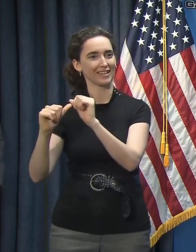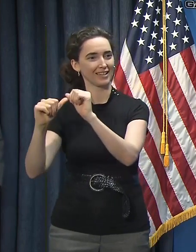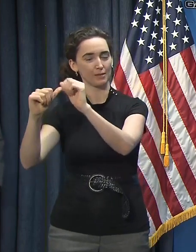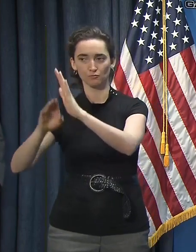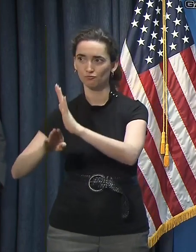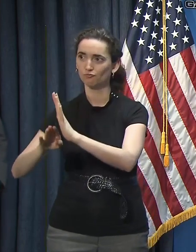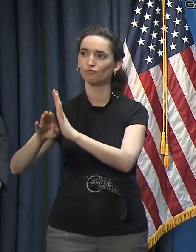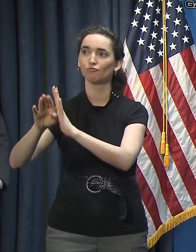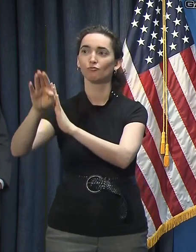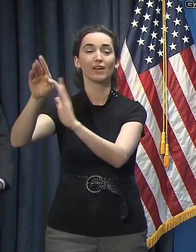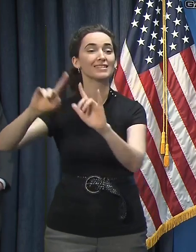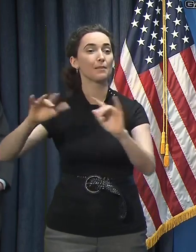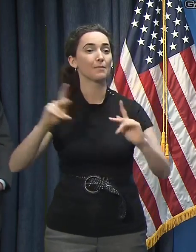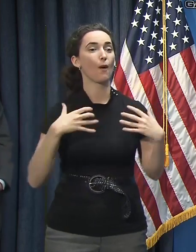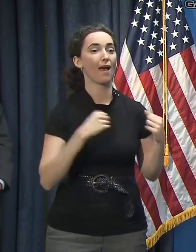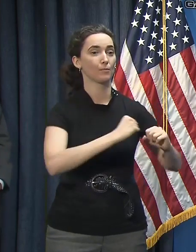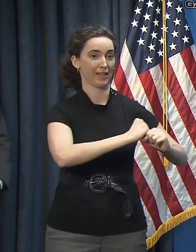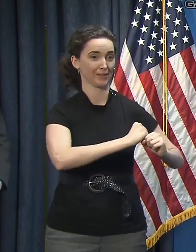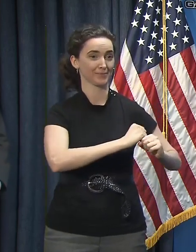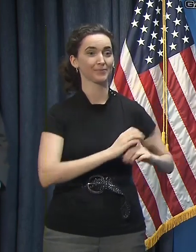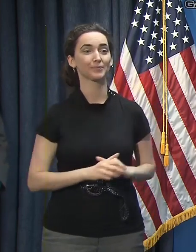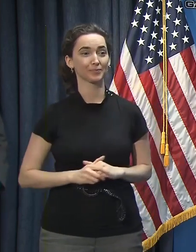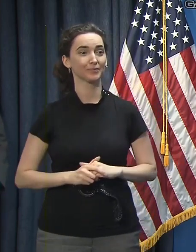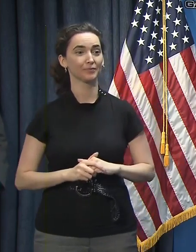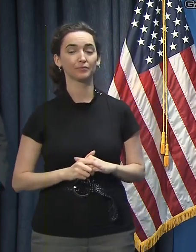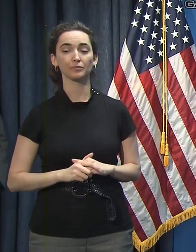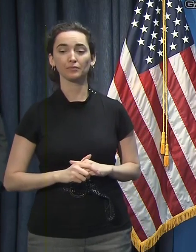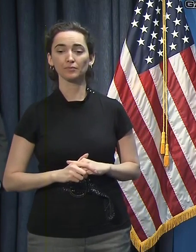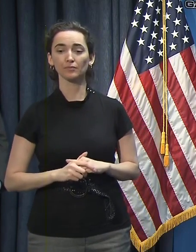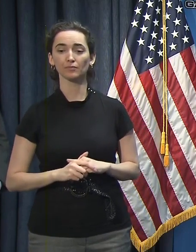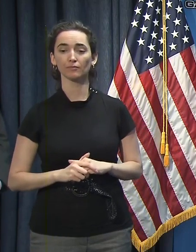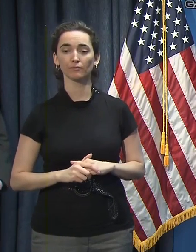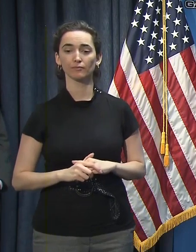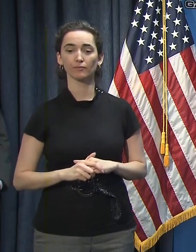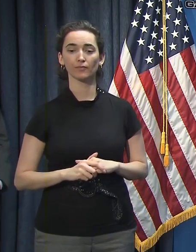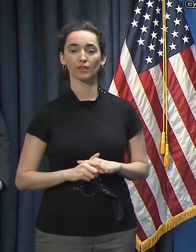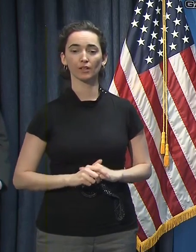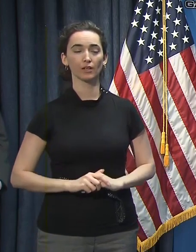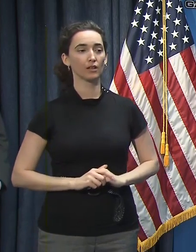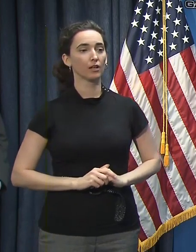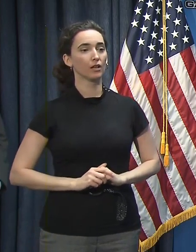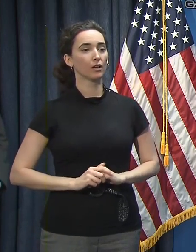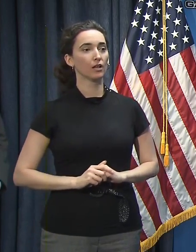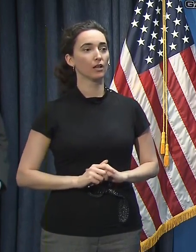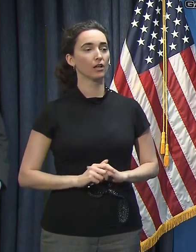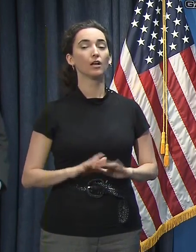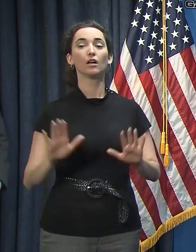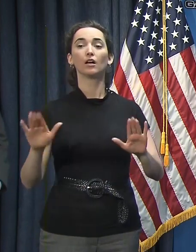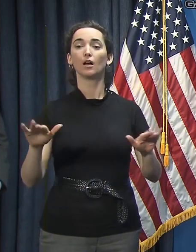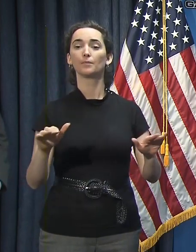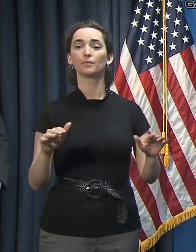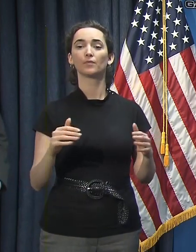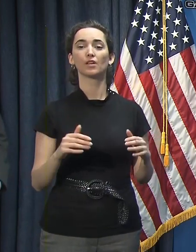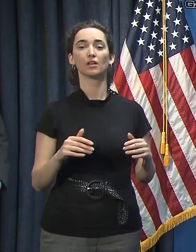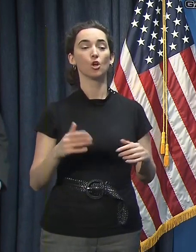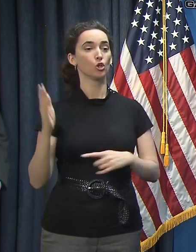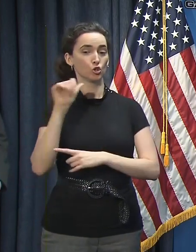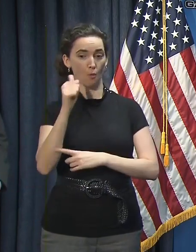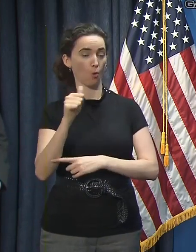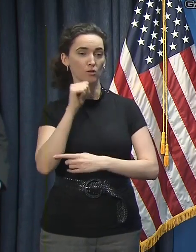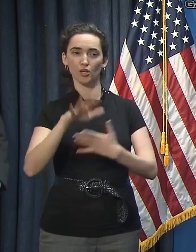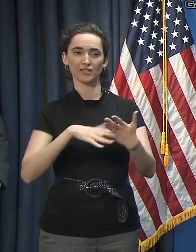protecting public health. There will not be we're not going to schedule a briefing